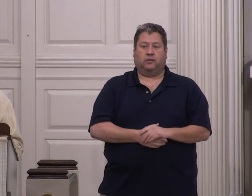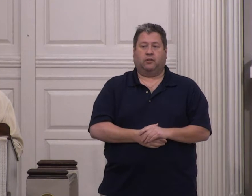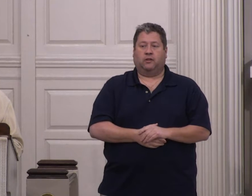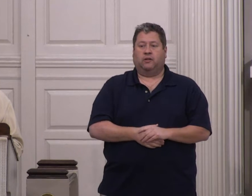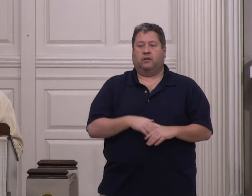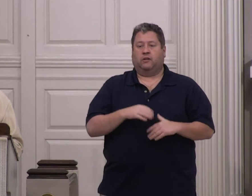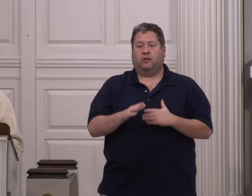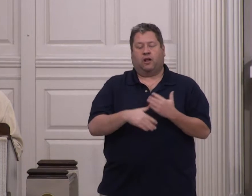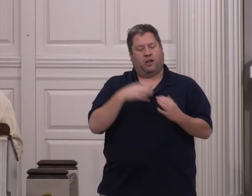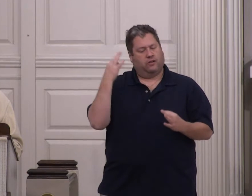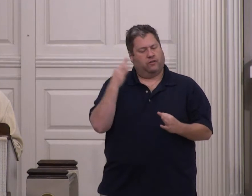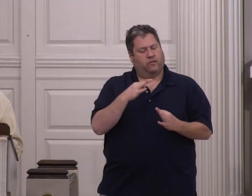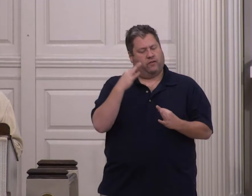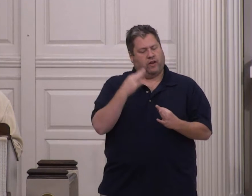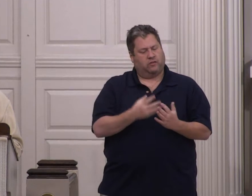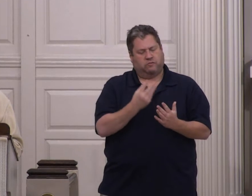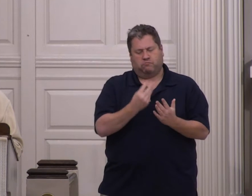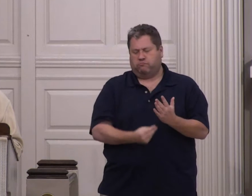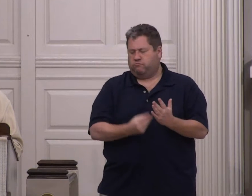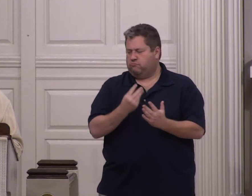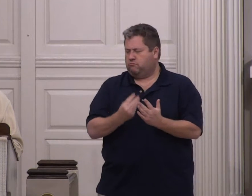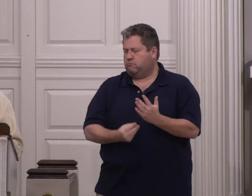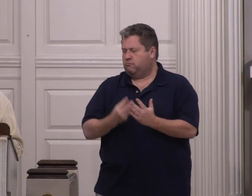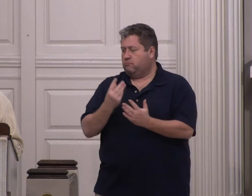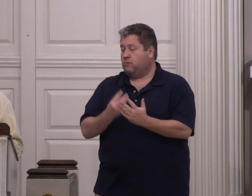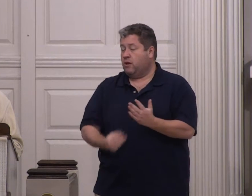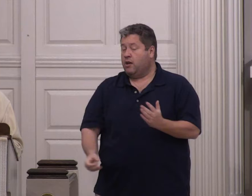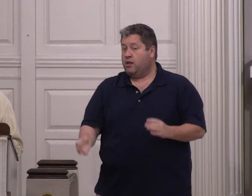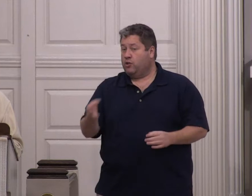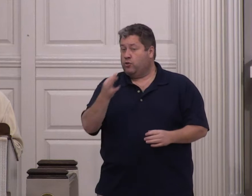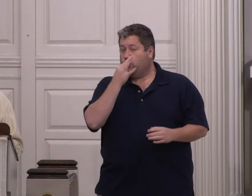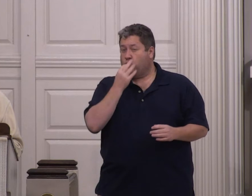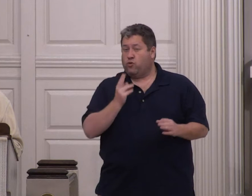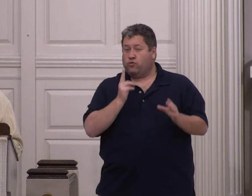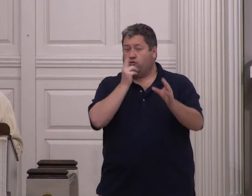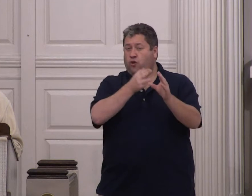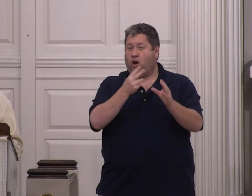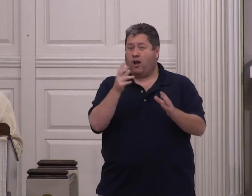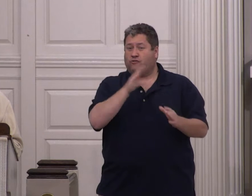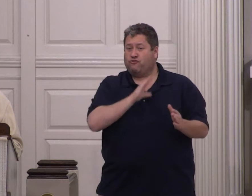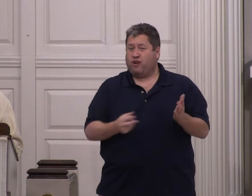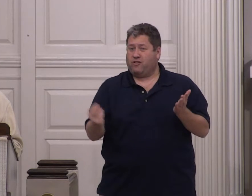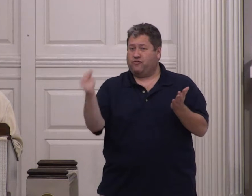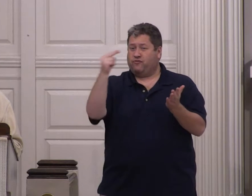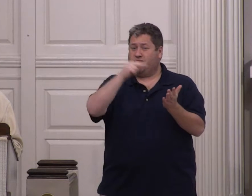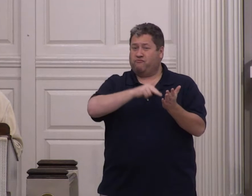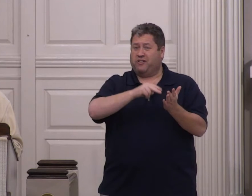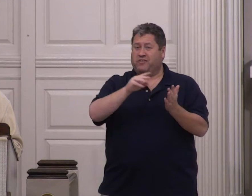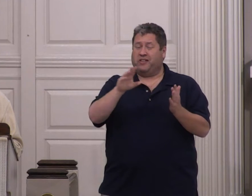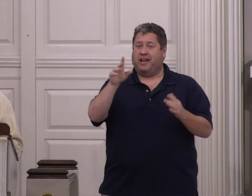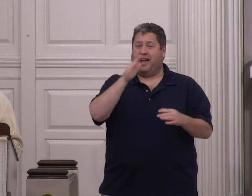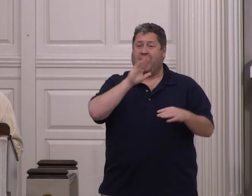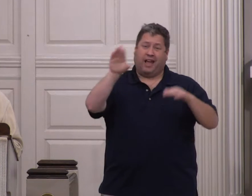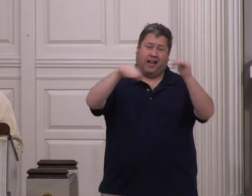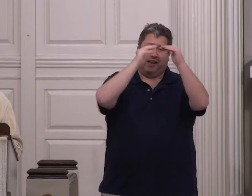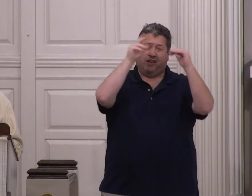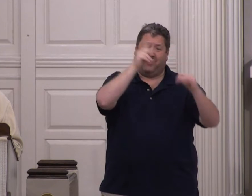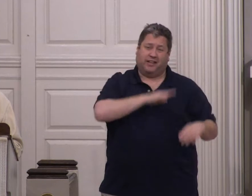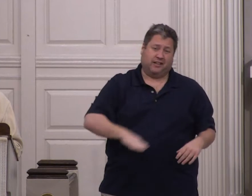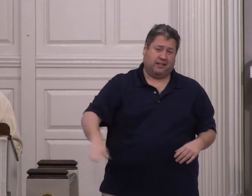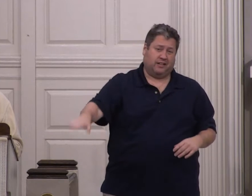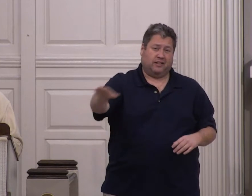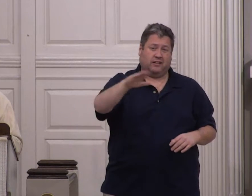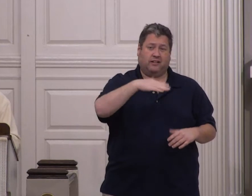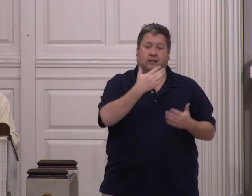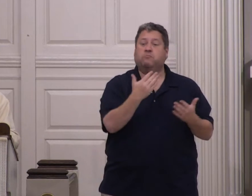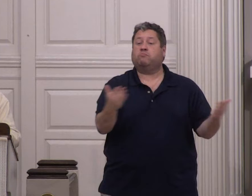For all the faithful departed, may they soon join the risen Christ in the kingdom of heaven. Let us pray to